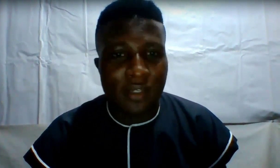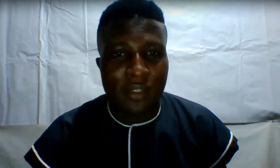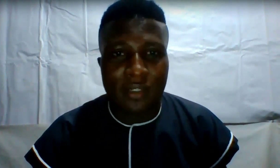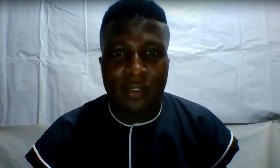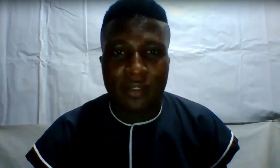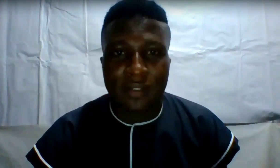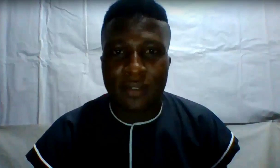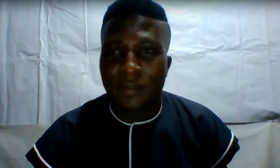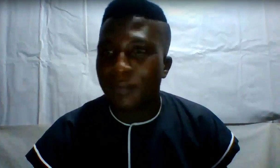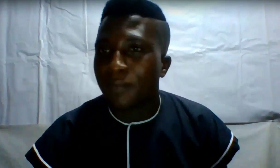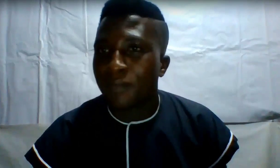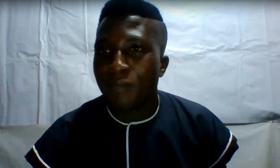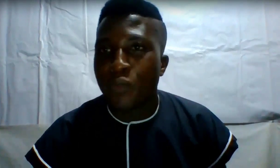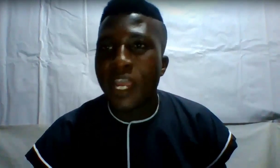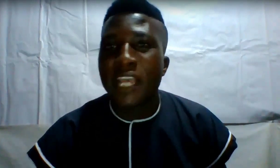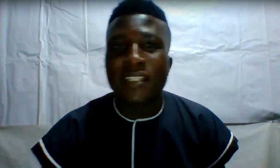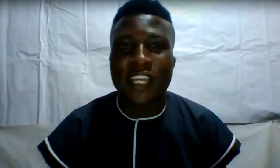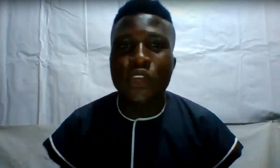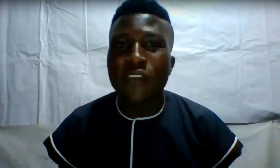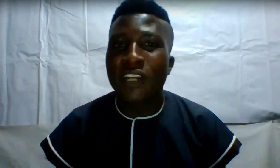Praise, can you give it an attempt?